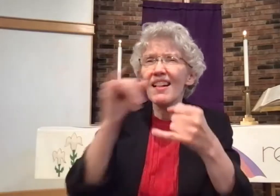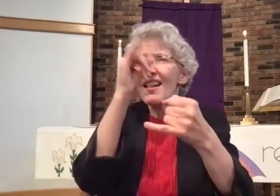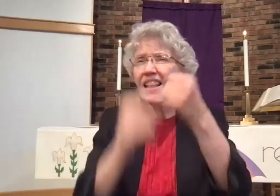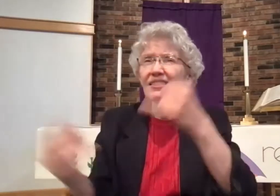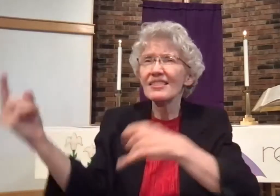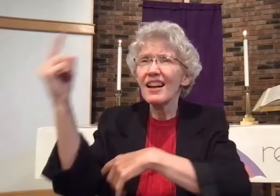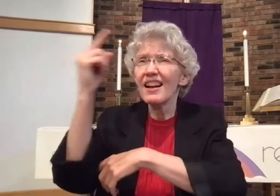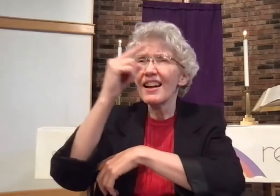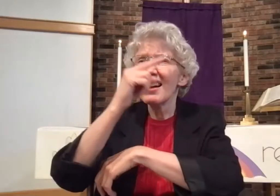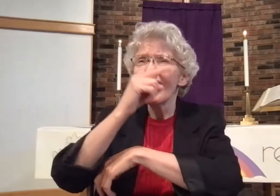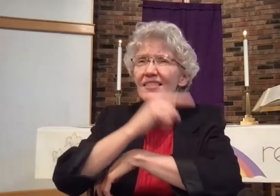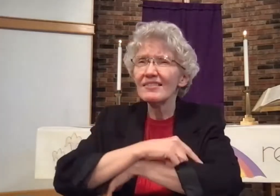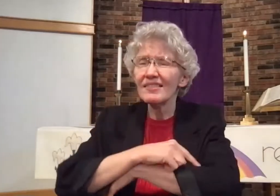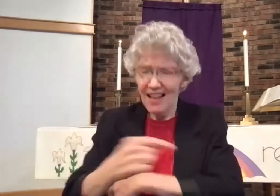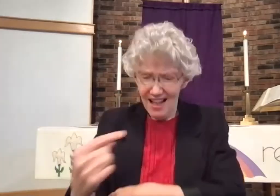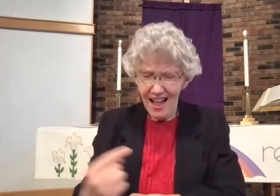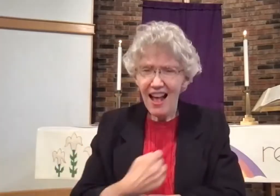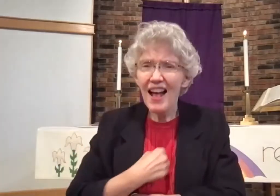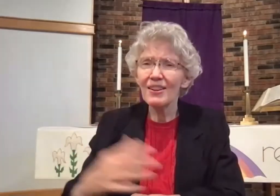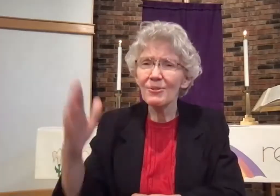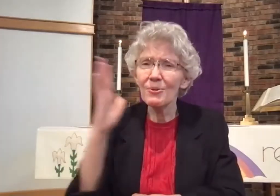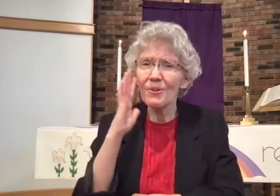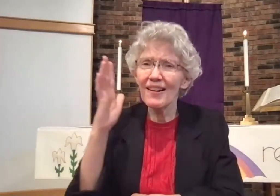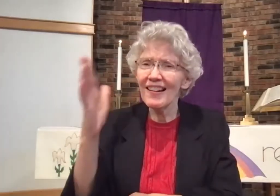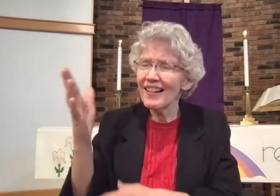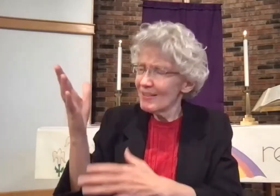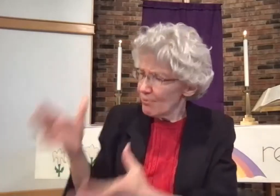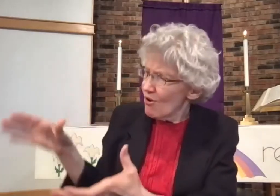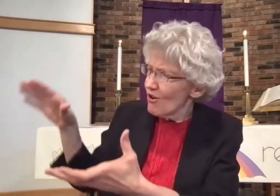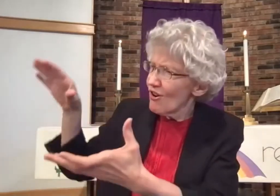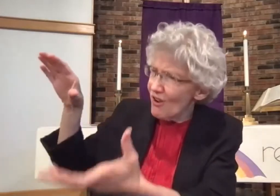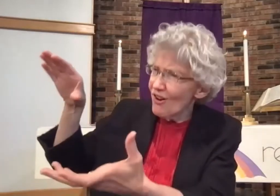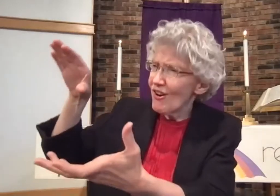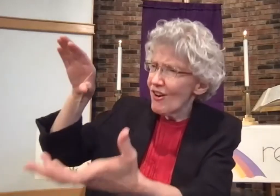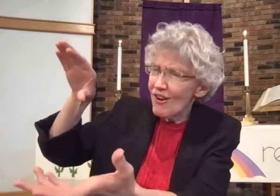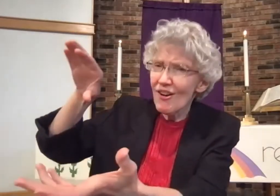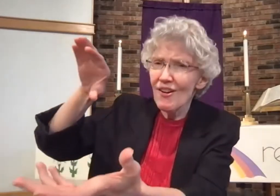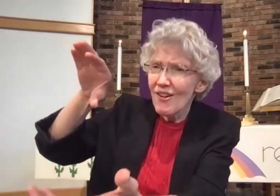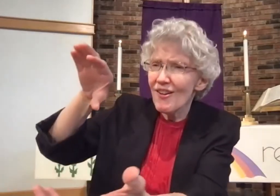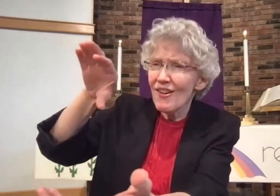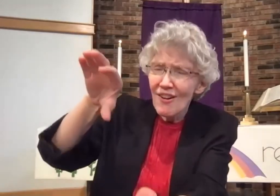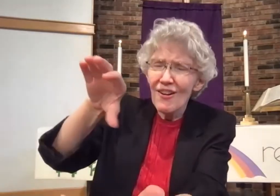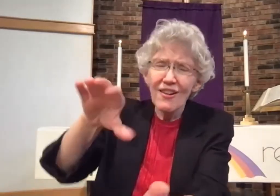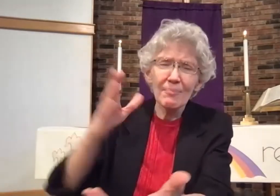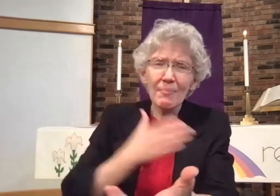done. Everyone was excited. Some were confused and even kept asking each other, "What does all of this